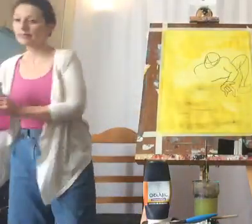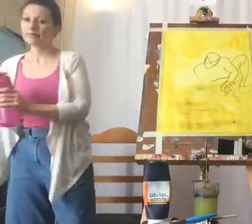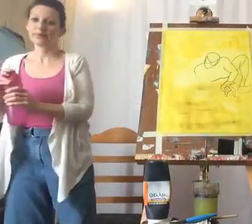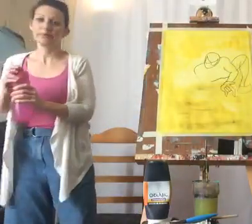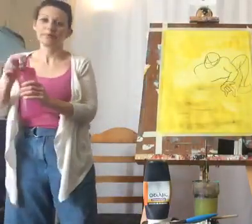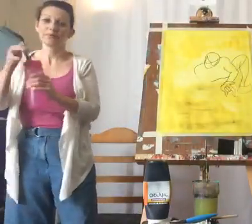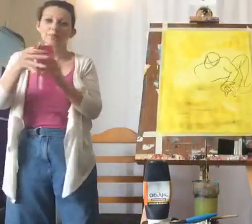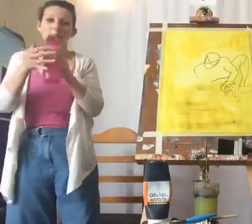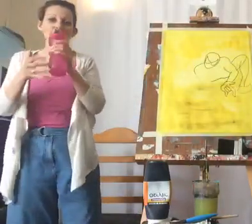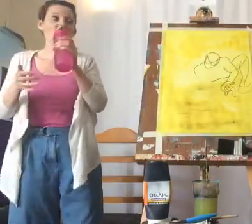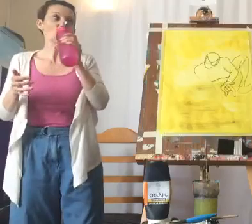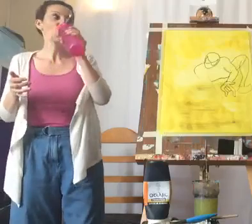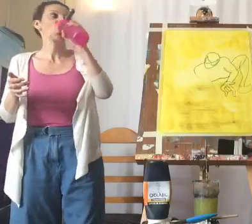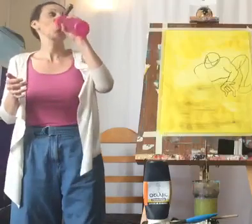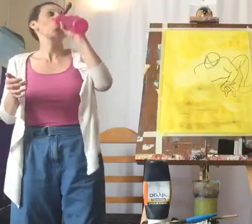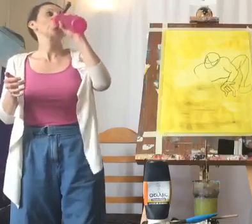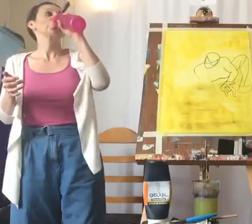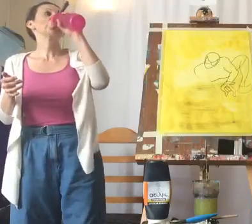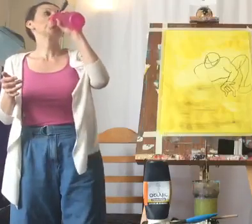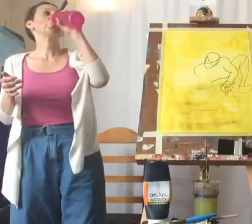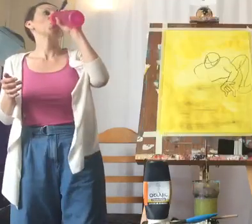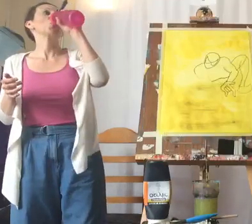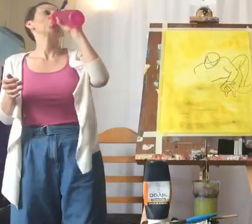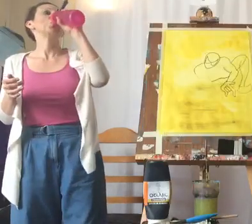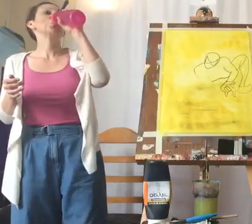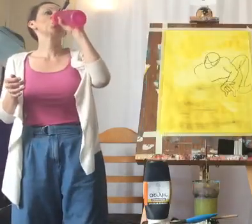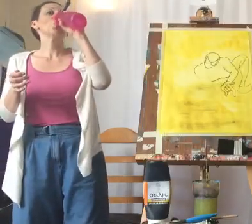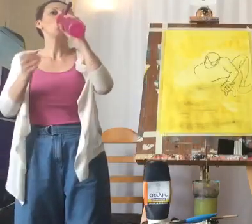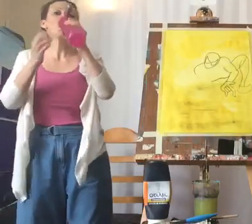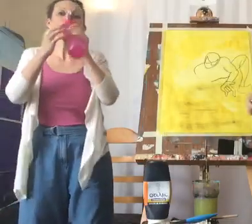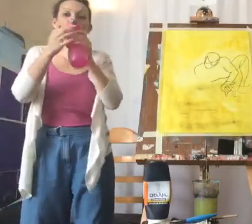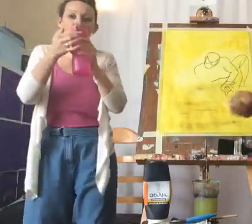I could use layman's terms, but I don't think it'd be appropriate.